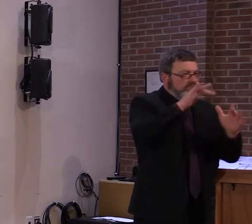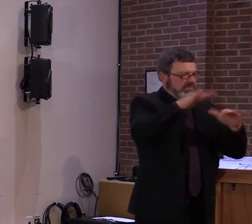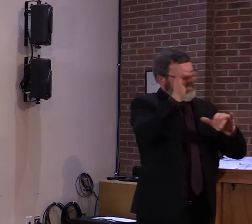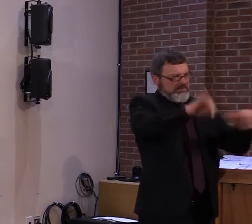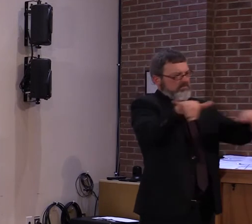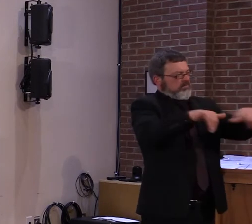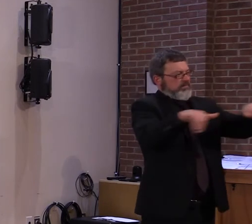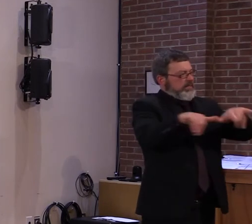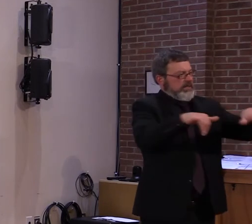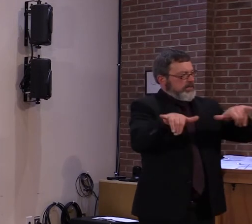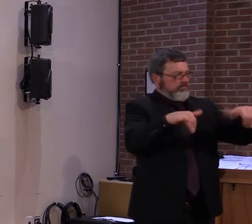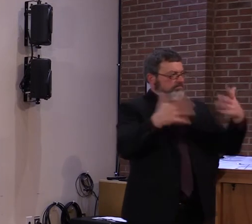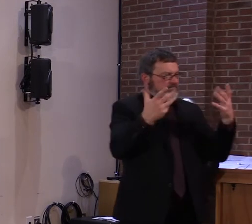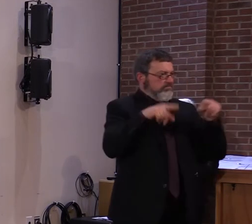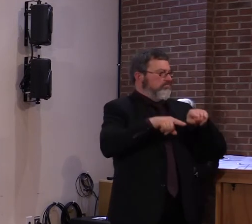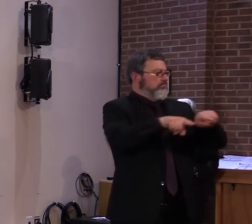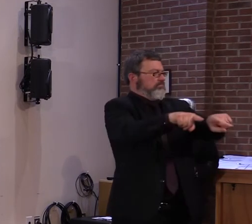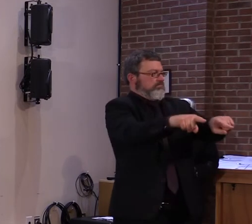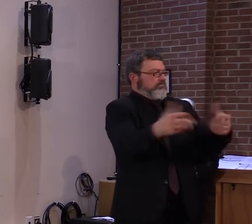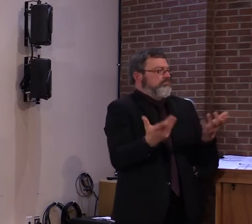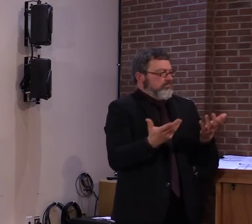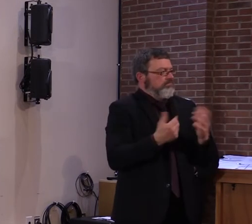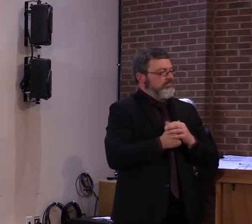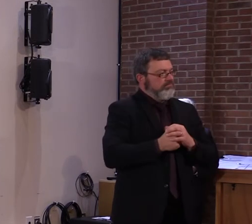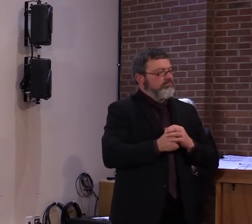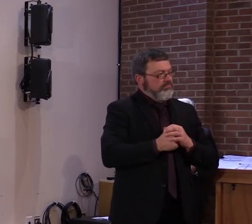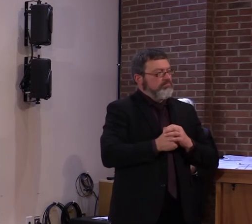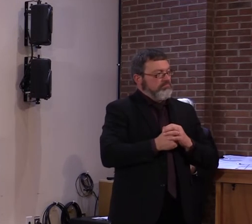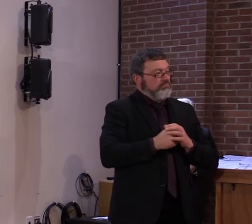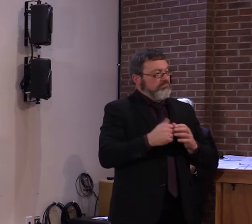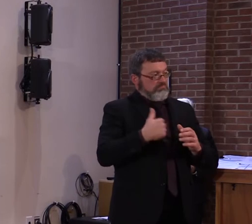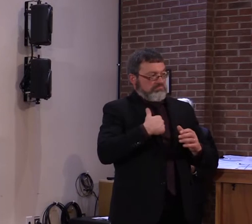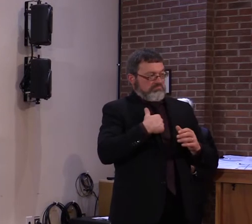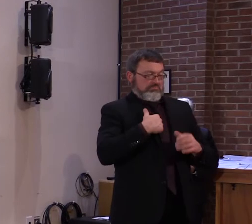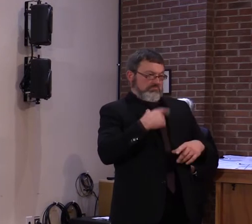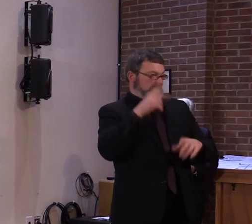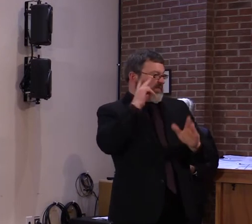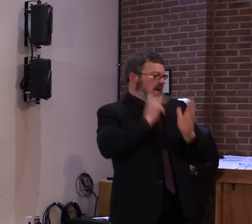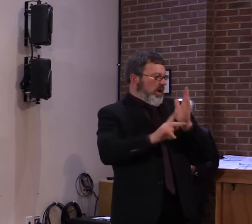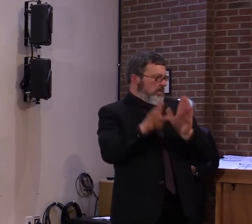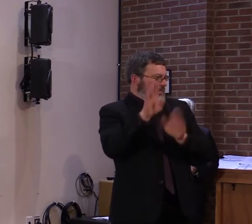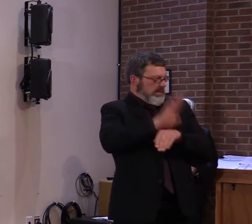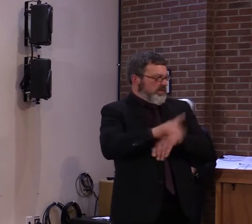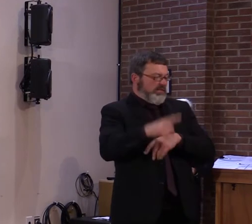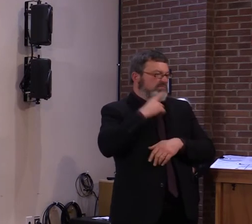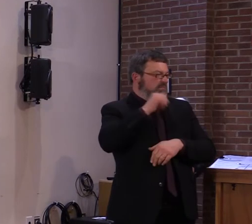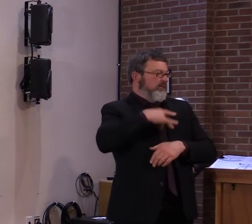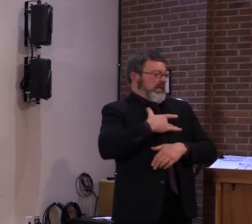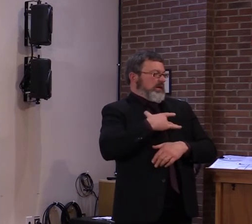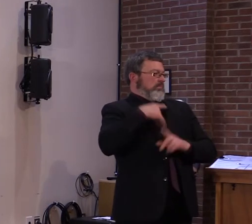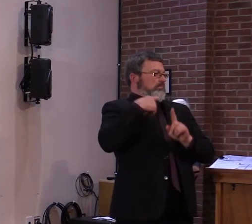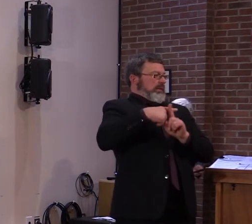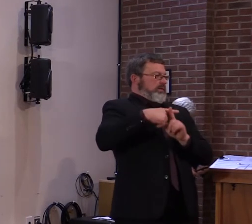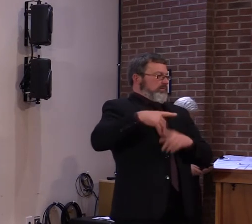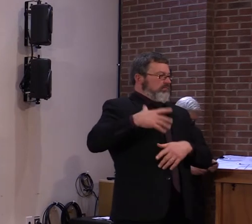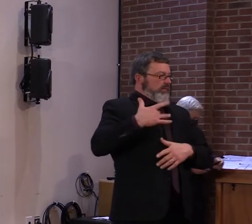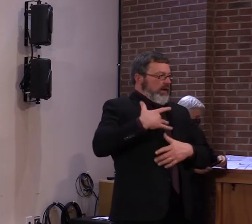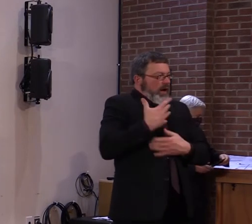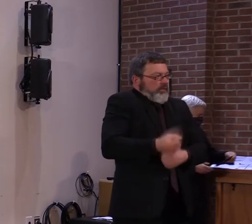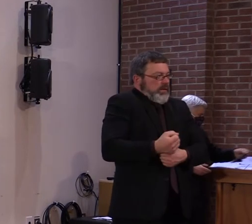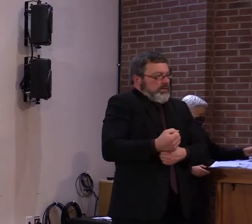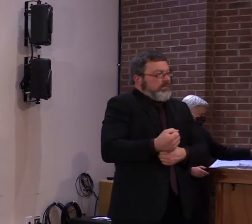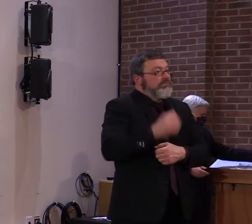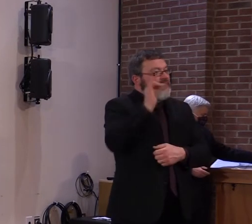guidelines. So again, feeling really positive that Vermont employers want to stay open and they're doing everything they can to make sure